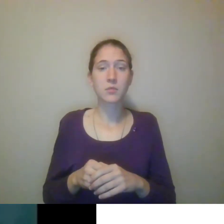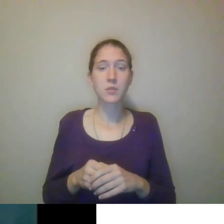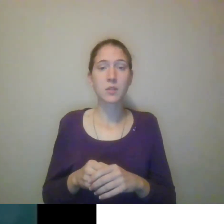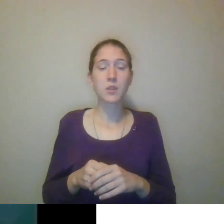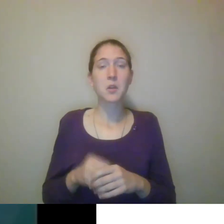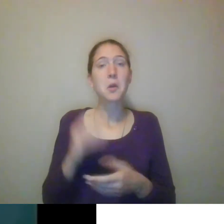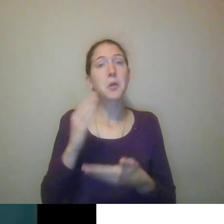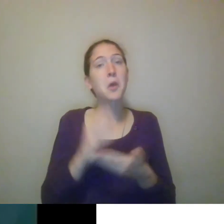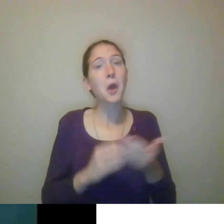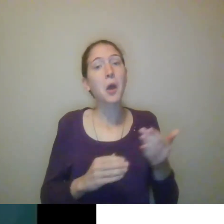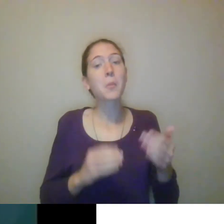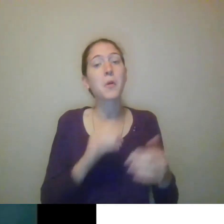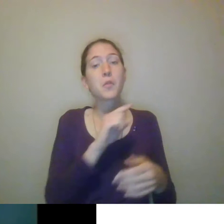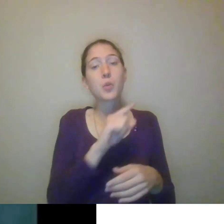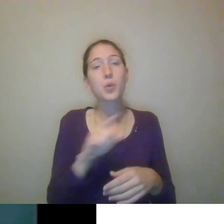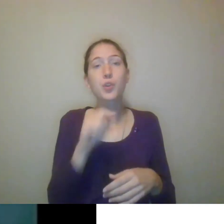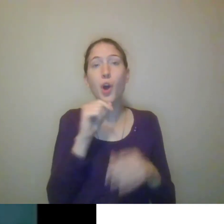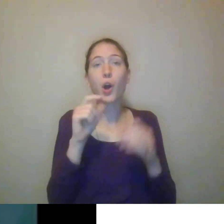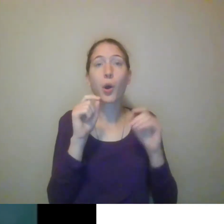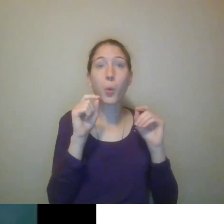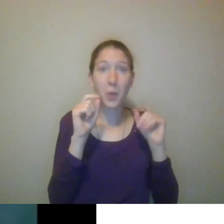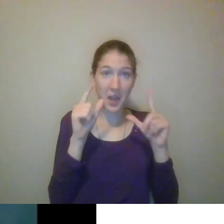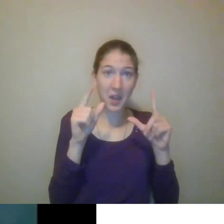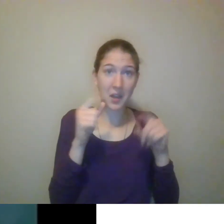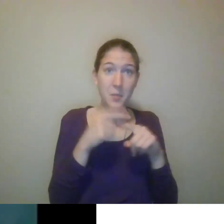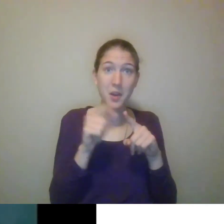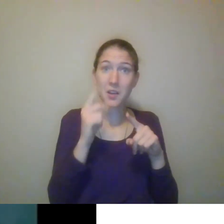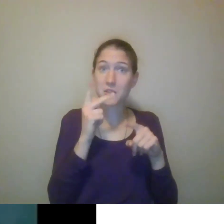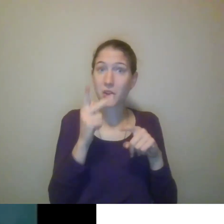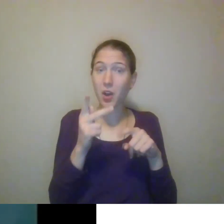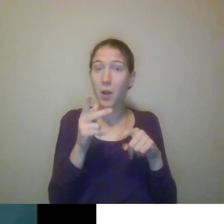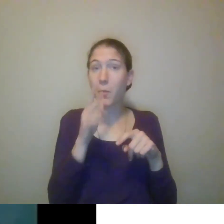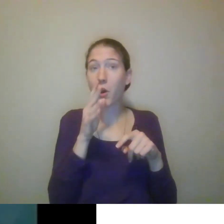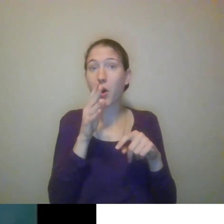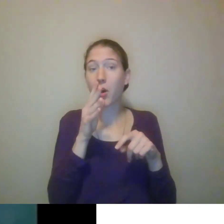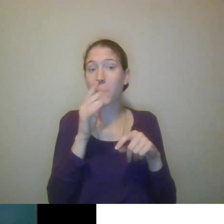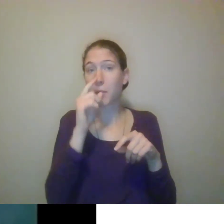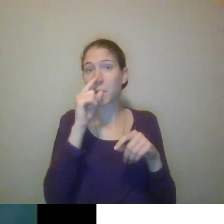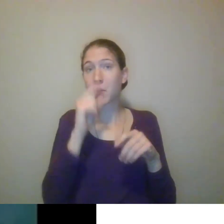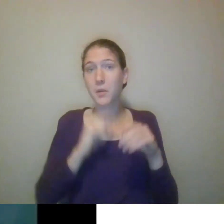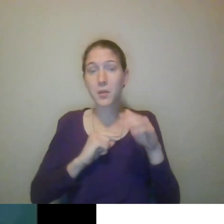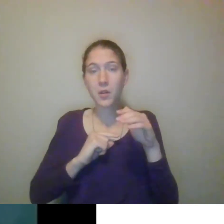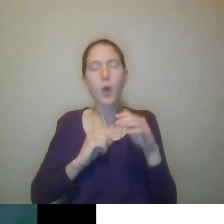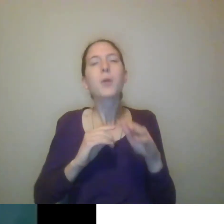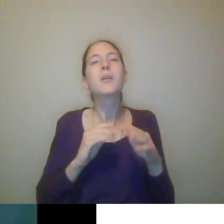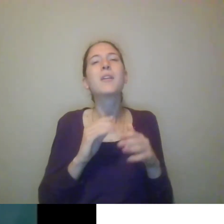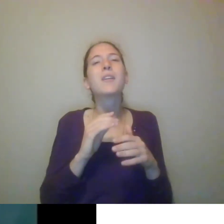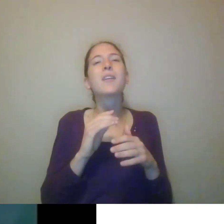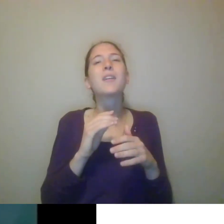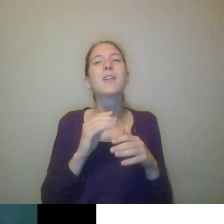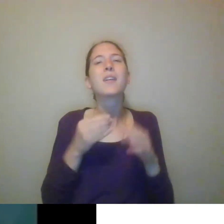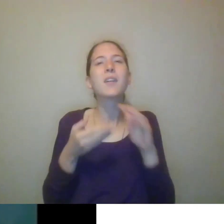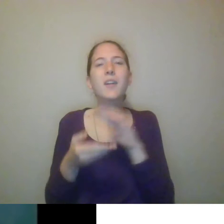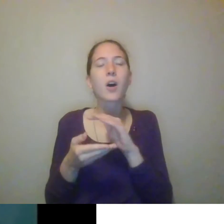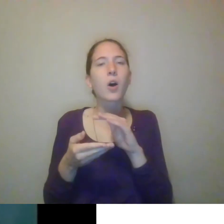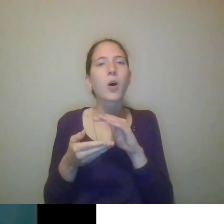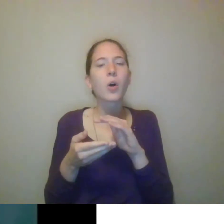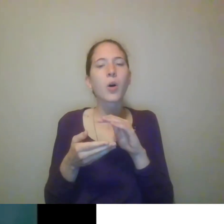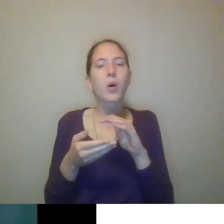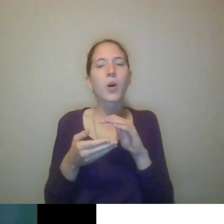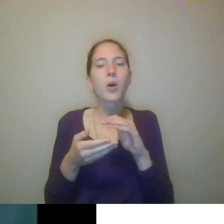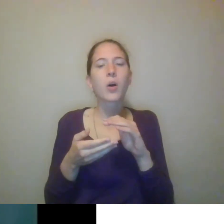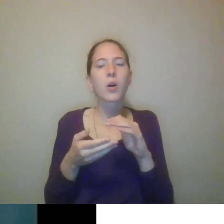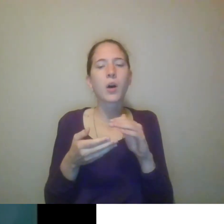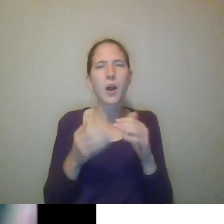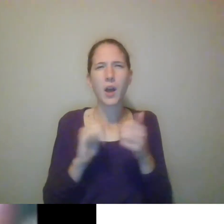were not awake and saw your mother put the turkey in the oven, how did you know you were having turkey for dinner? I mean, it doesn't matter though.